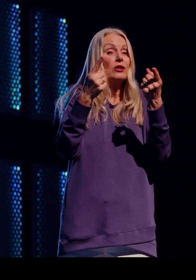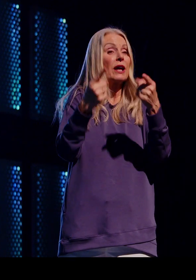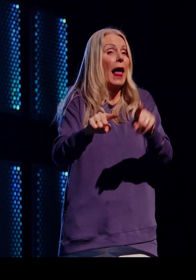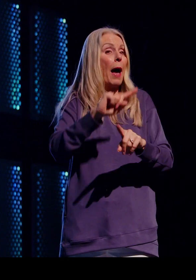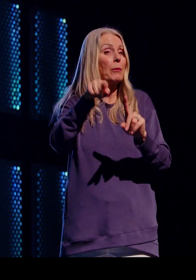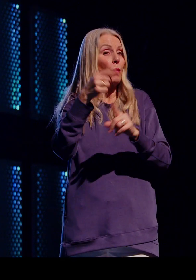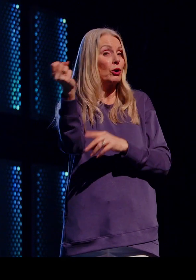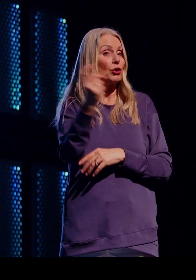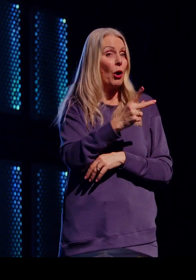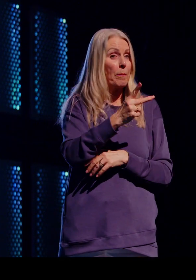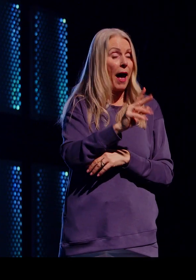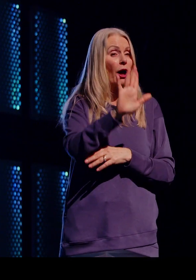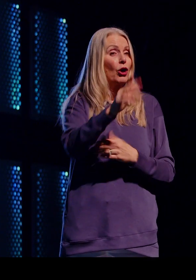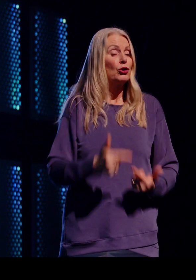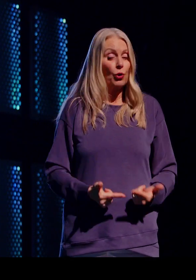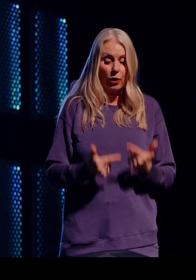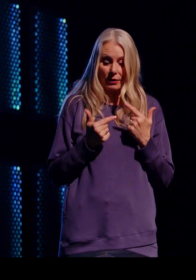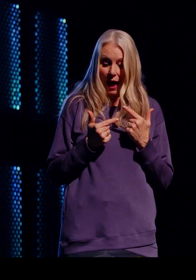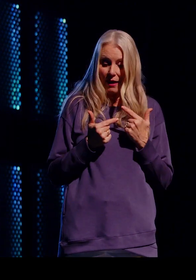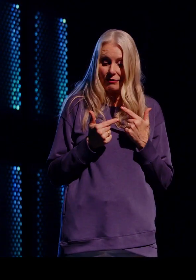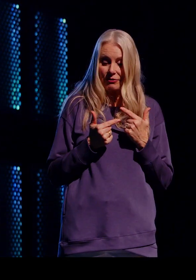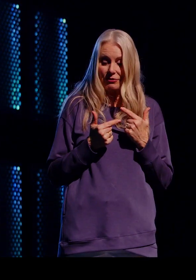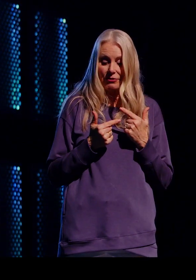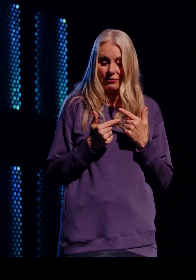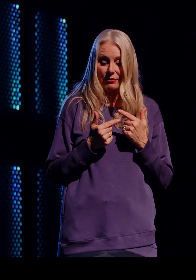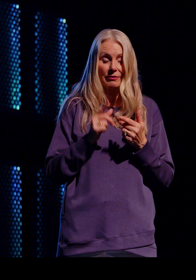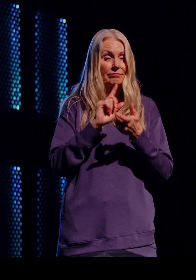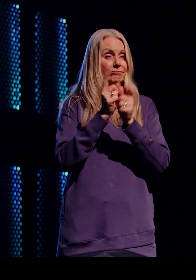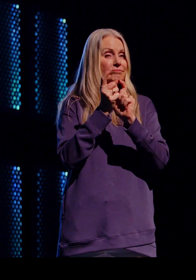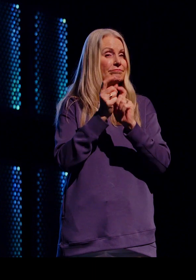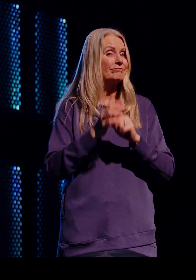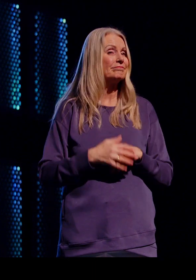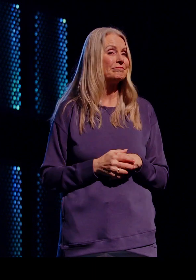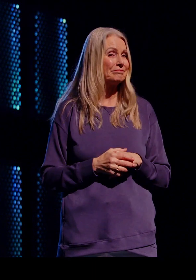back, your life is going to be transformed.